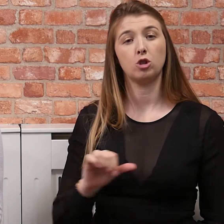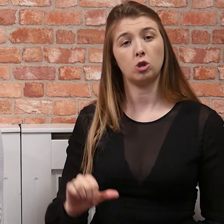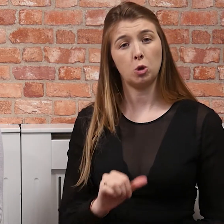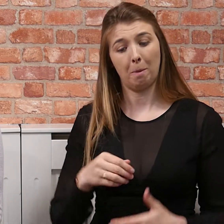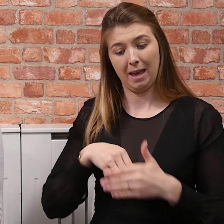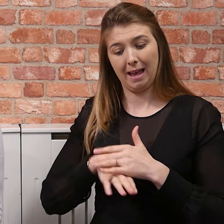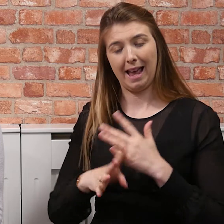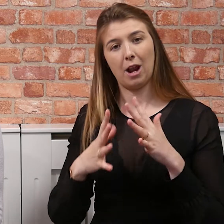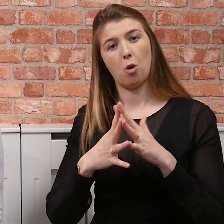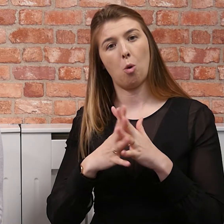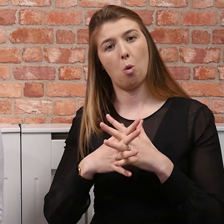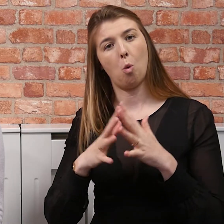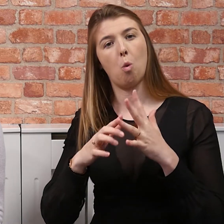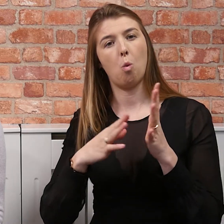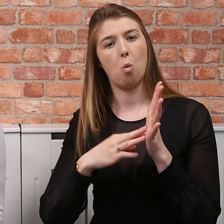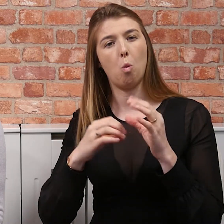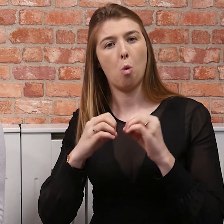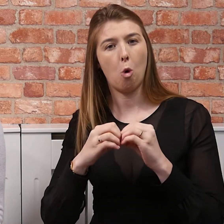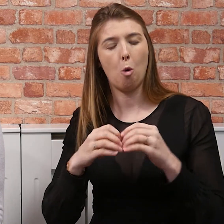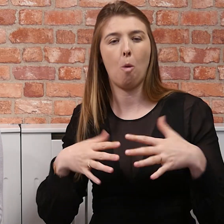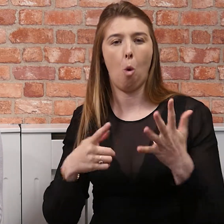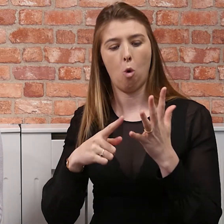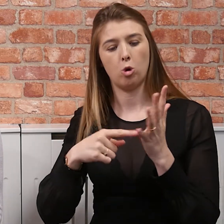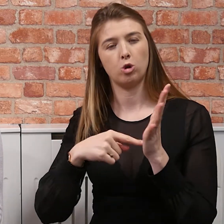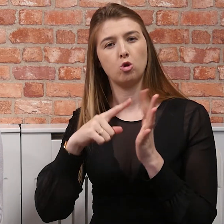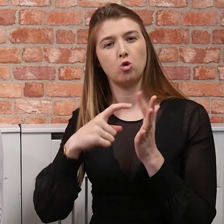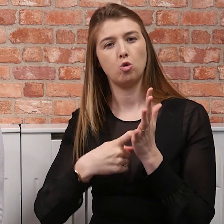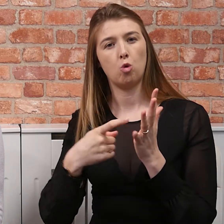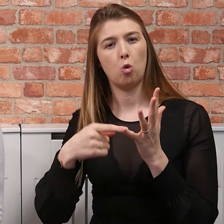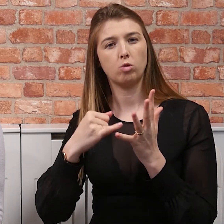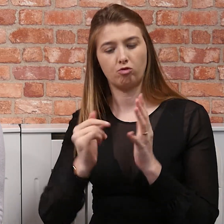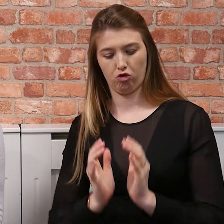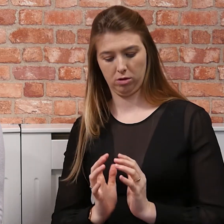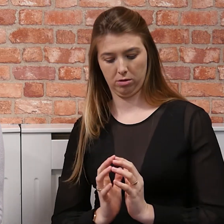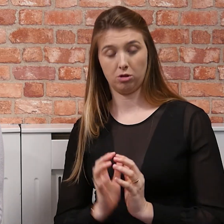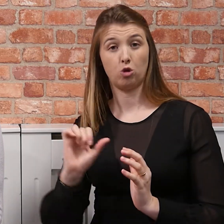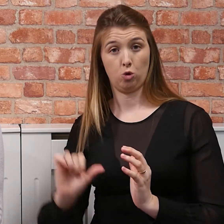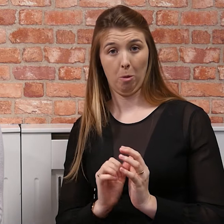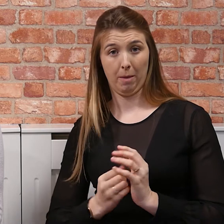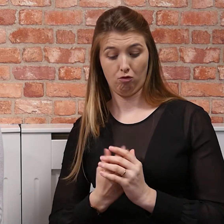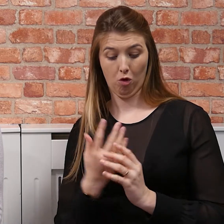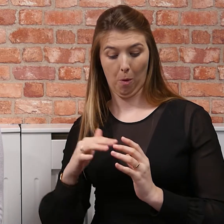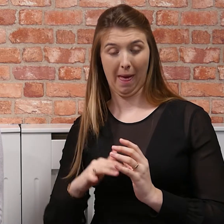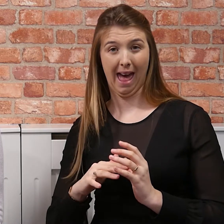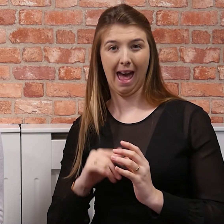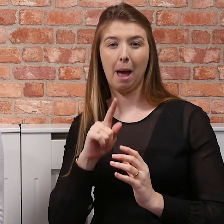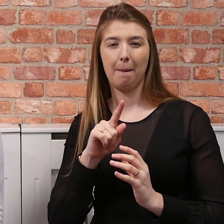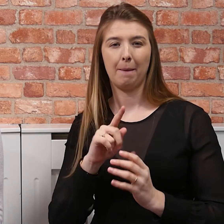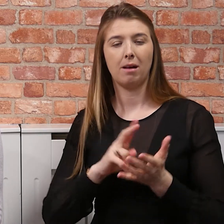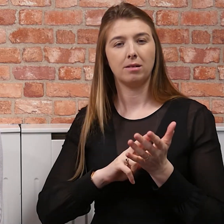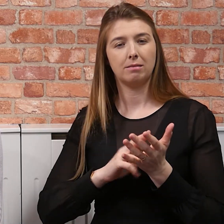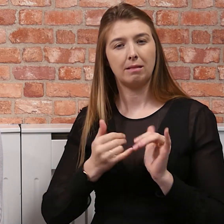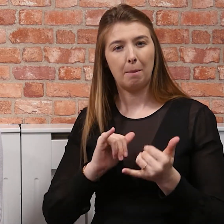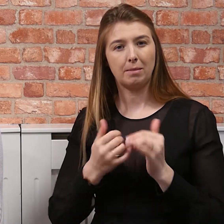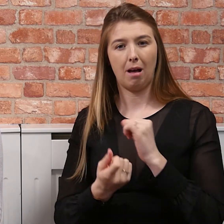womb, which is also called the uterus, it starts growing sort of on its way there. And it can't